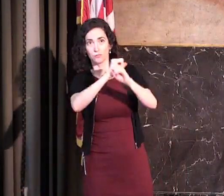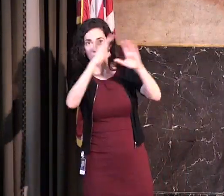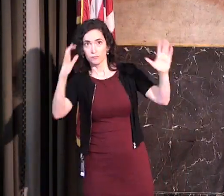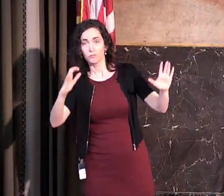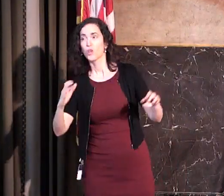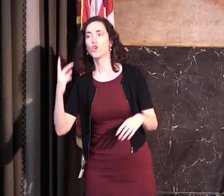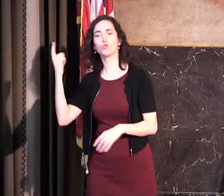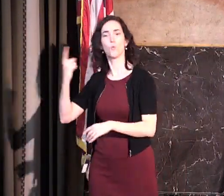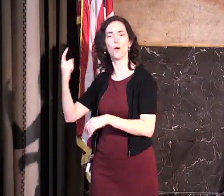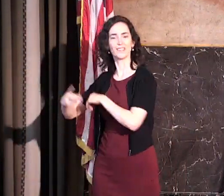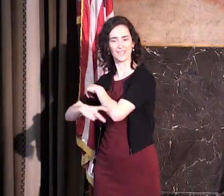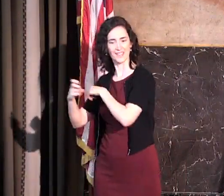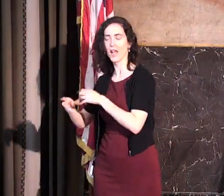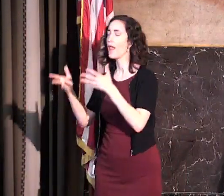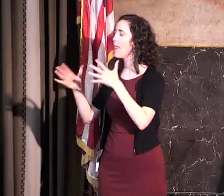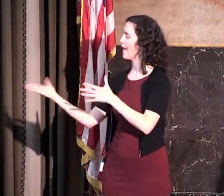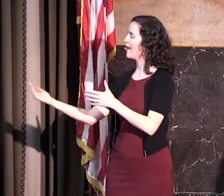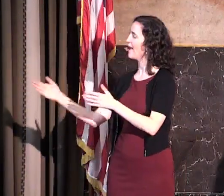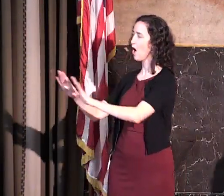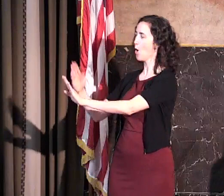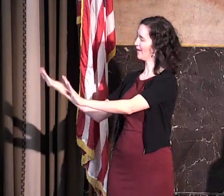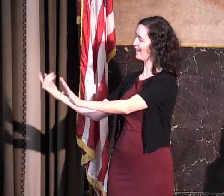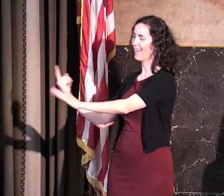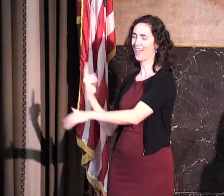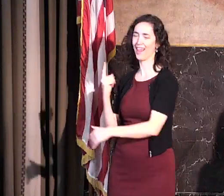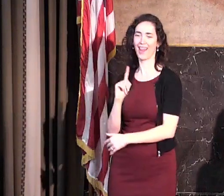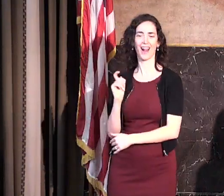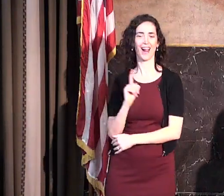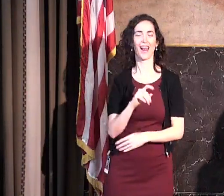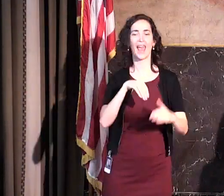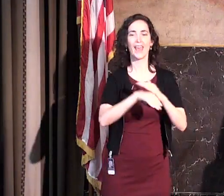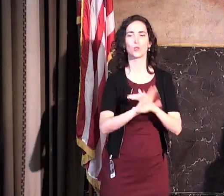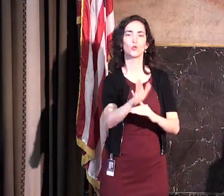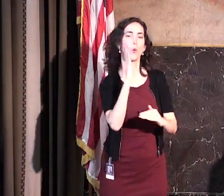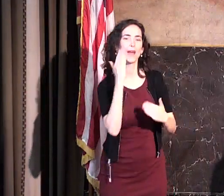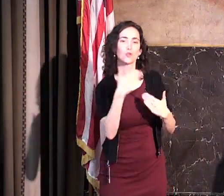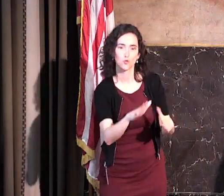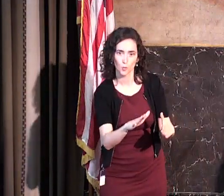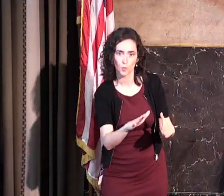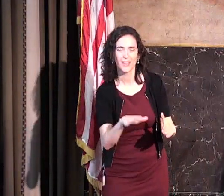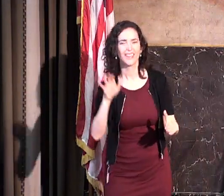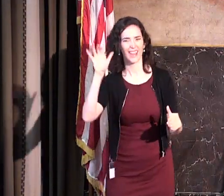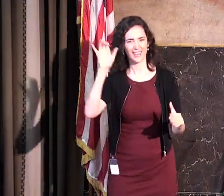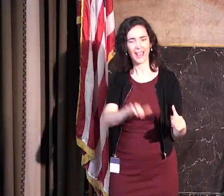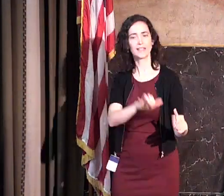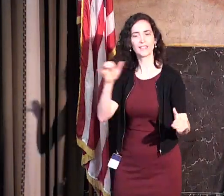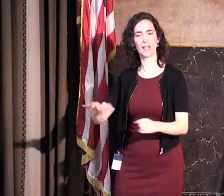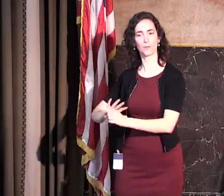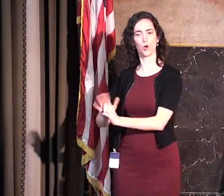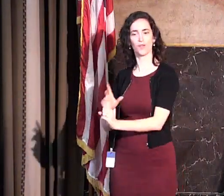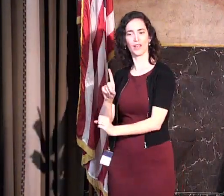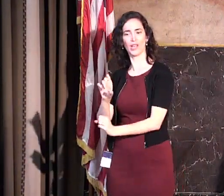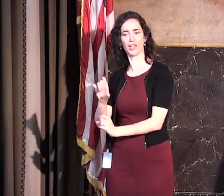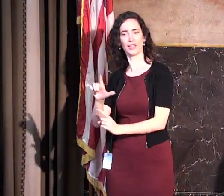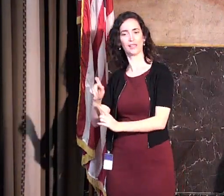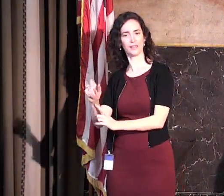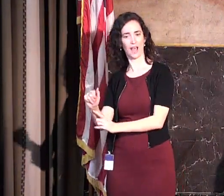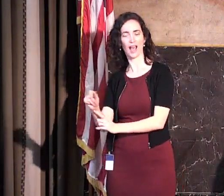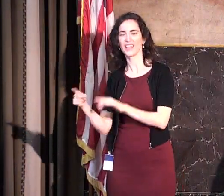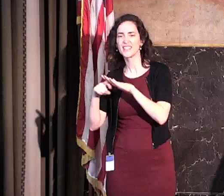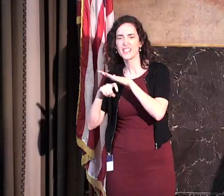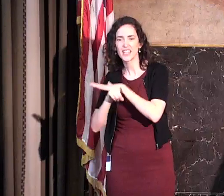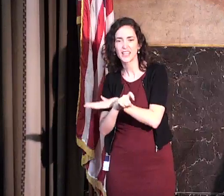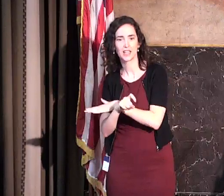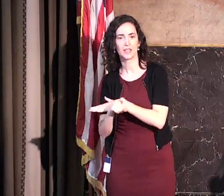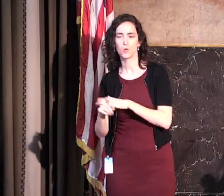know it's there. Delta variant is sneaky, it's a beast, and it has figured out